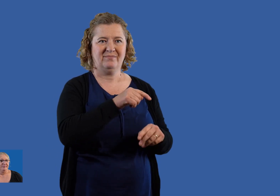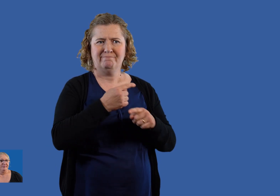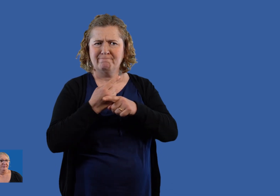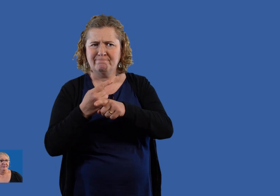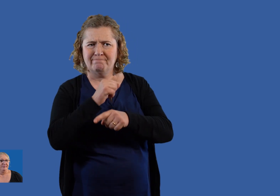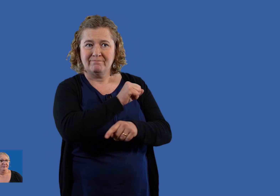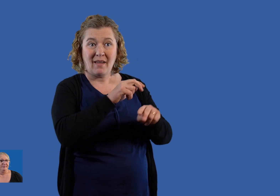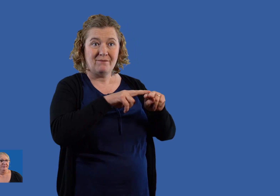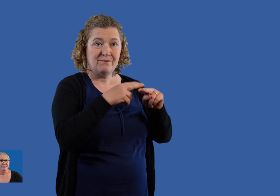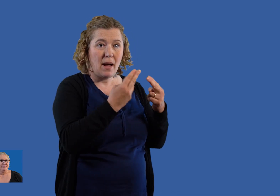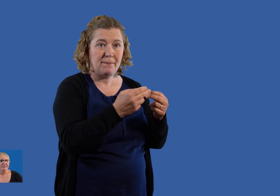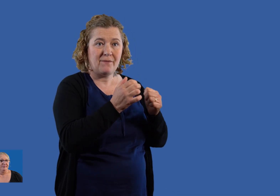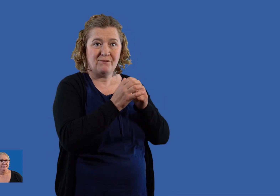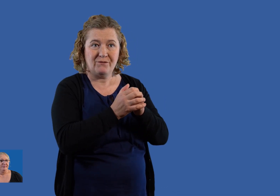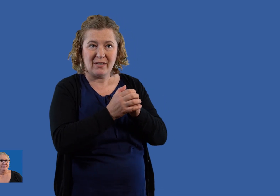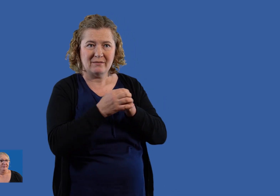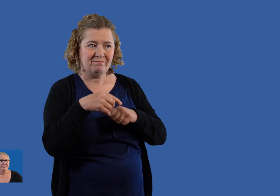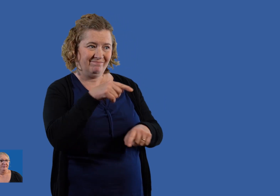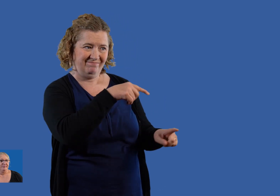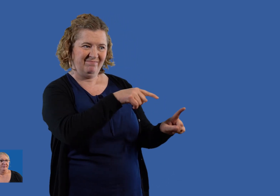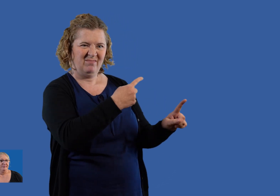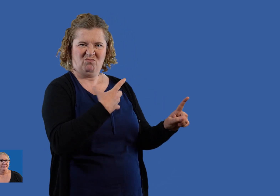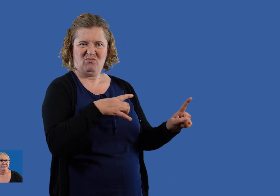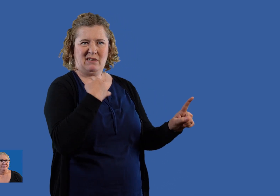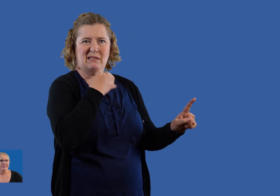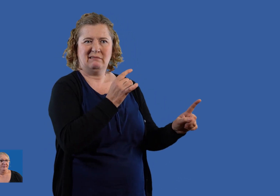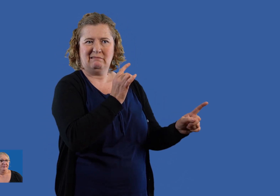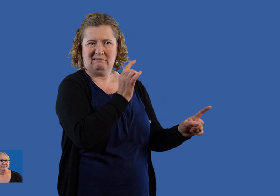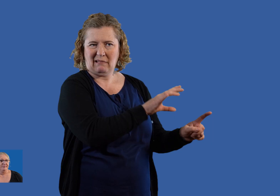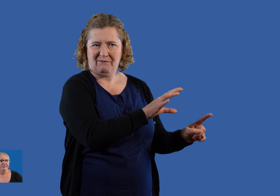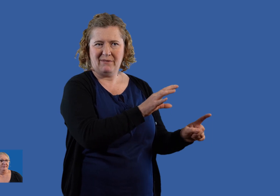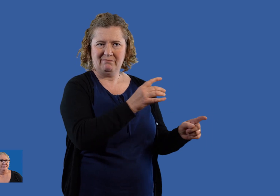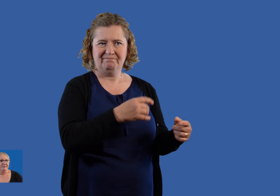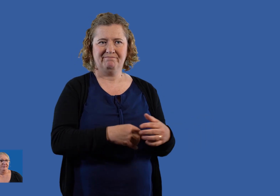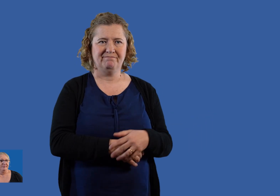Have them talk to family and friends when they do feel suicidal.